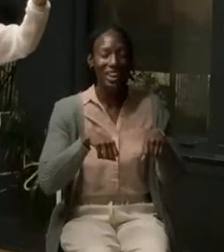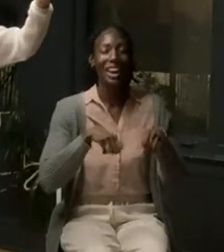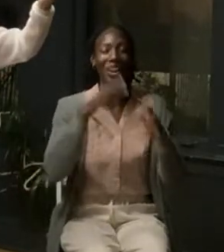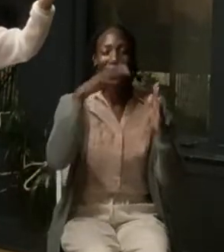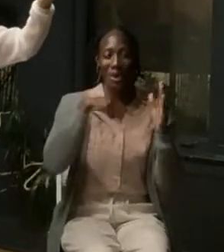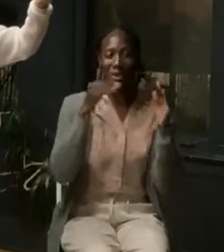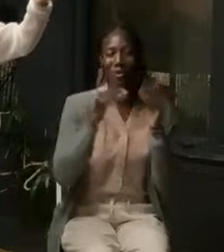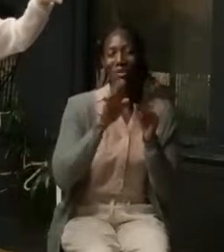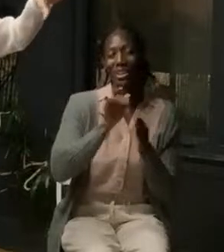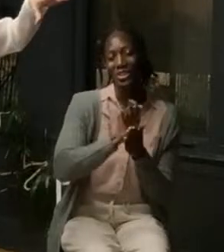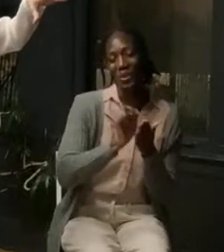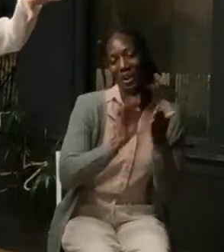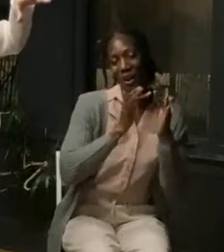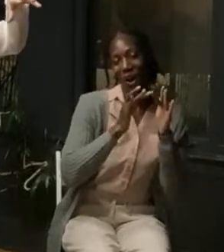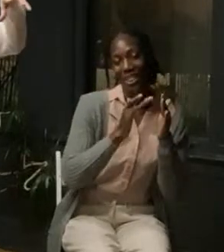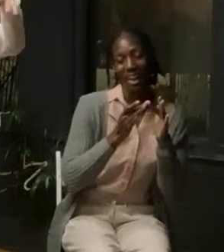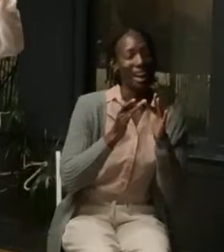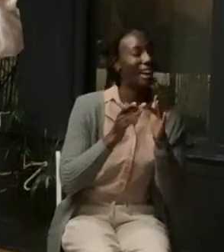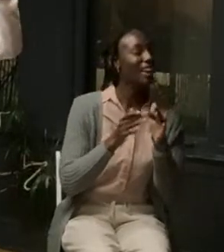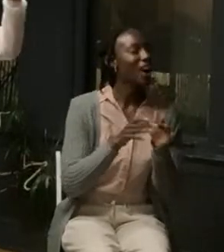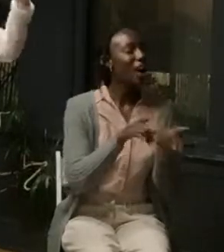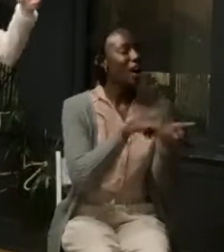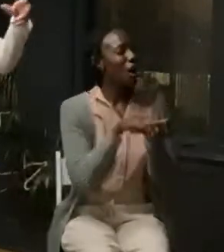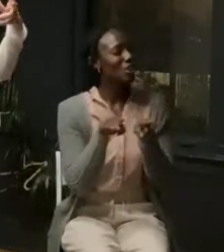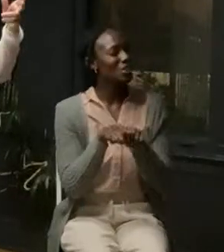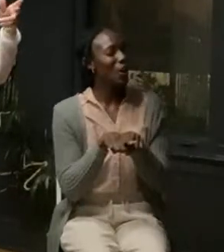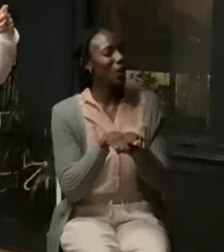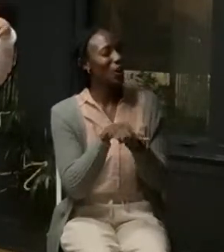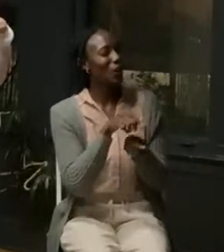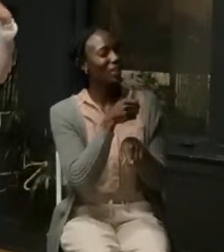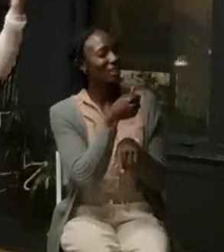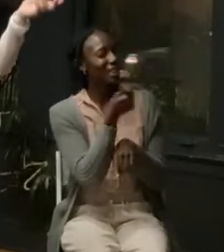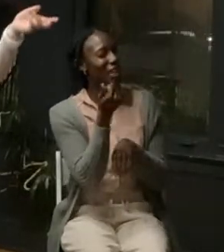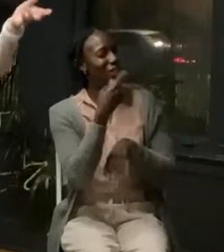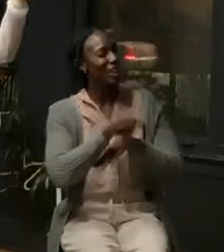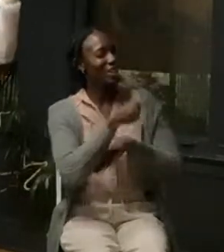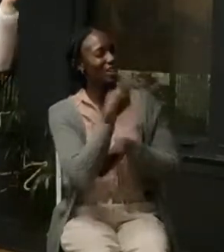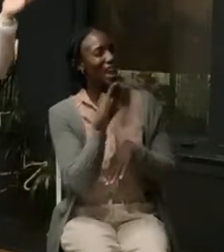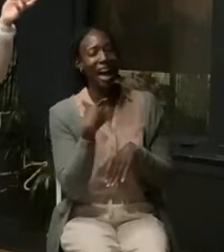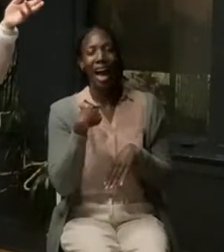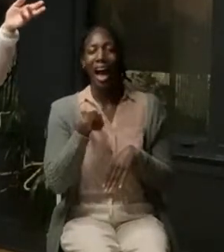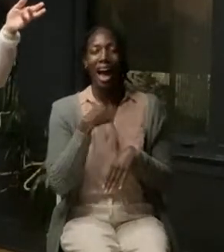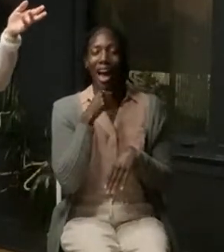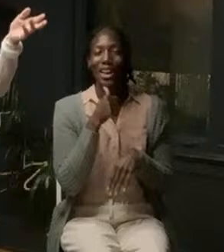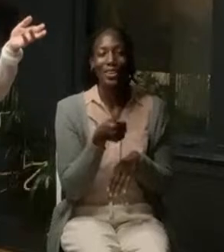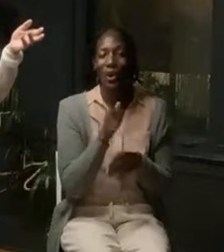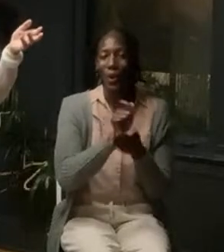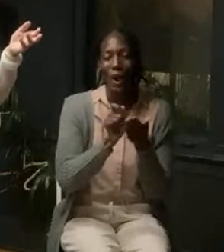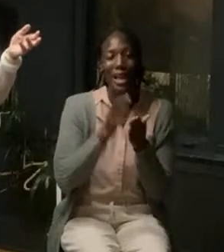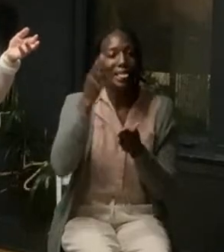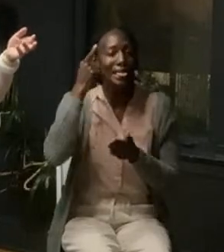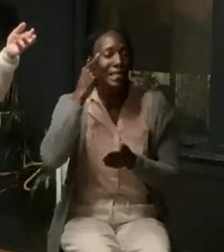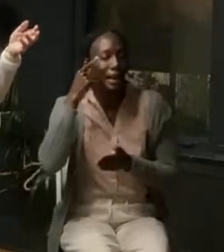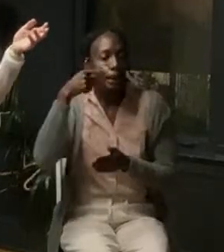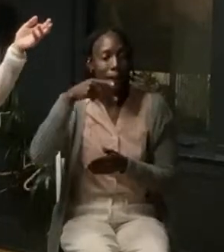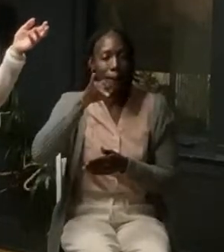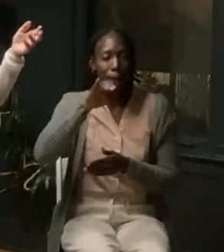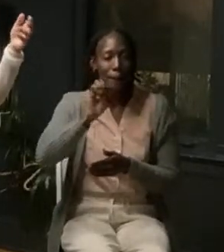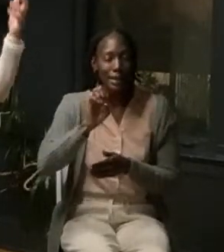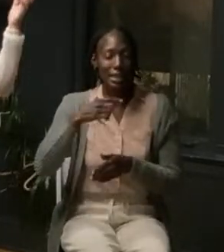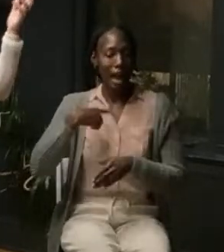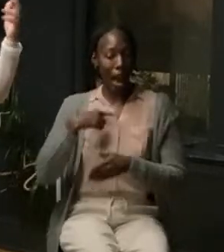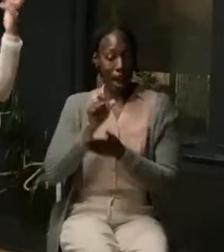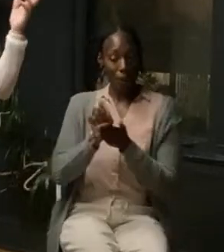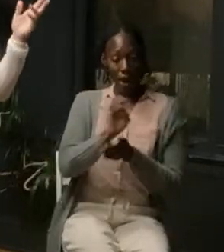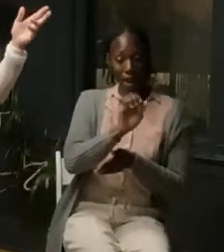also the essays. What did you say the other day? You're like, I don't write think pieces, I write essays. If they make you think, that's great. I love